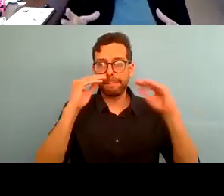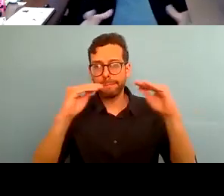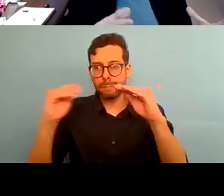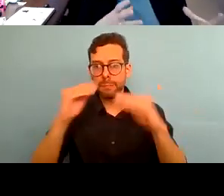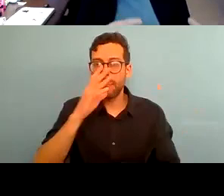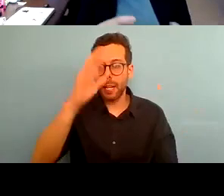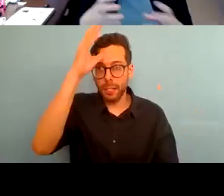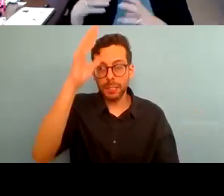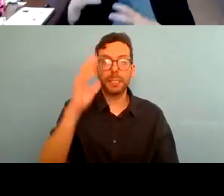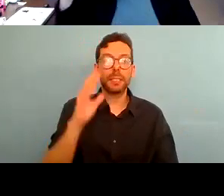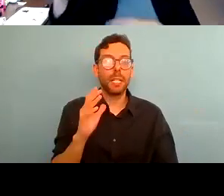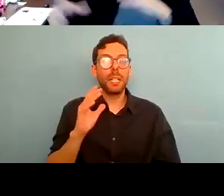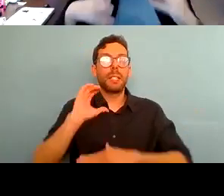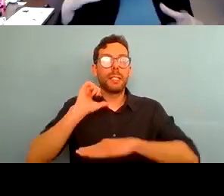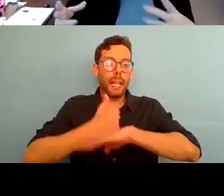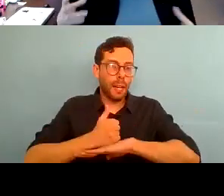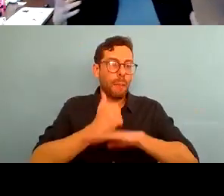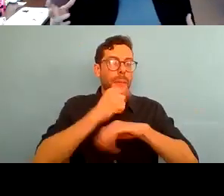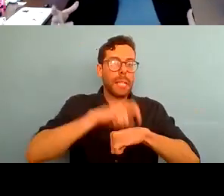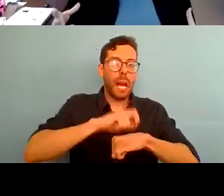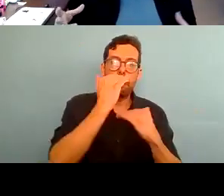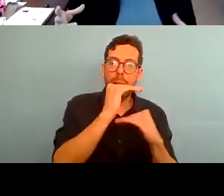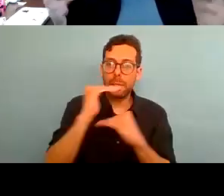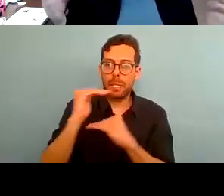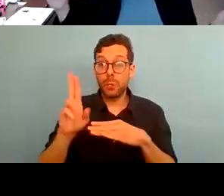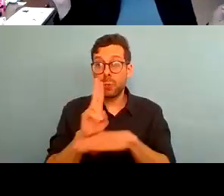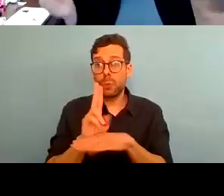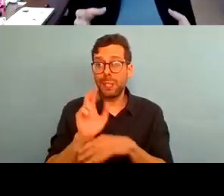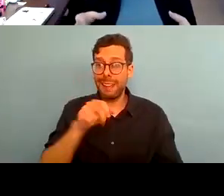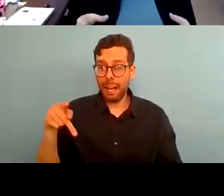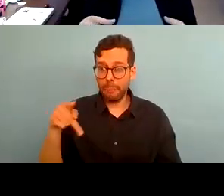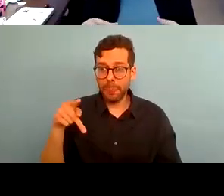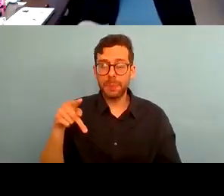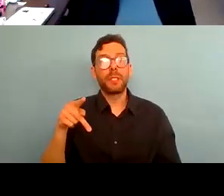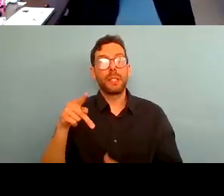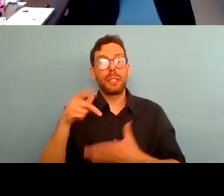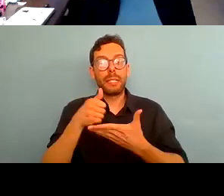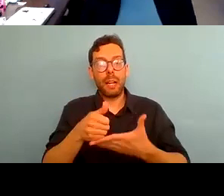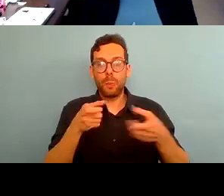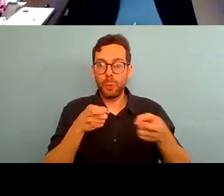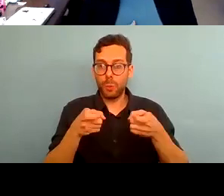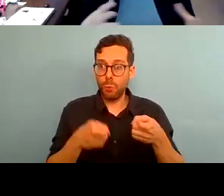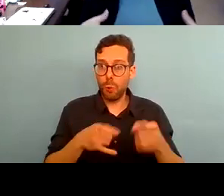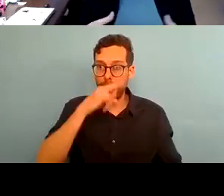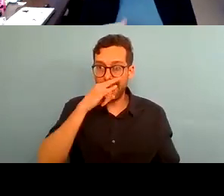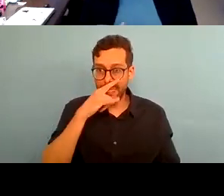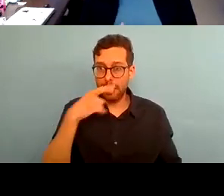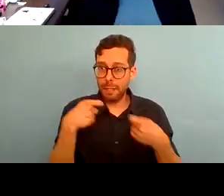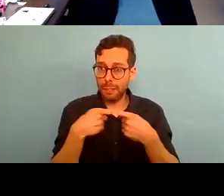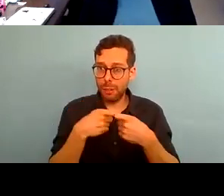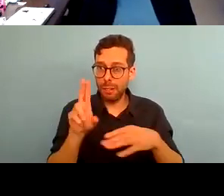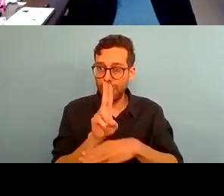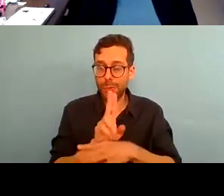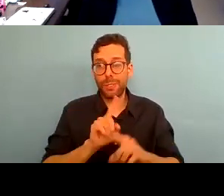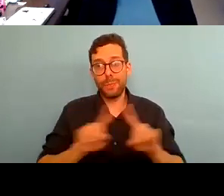setting smart limits and using all kinds of different app devices to control their kids' electronics. But let's face it,